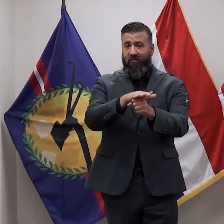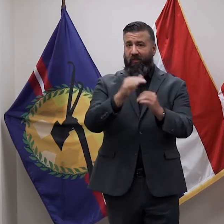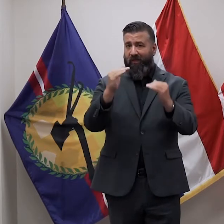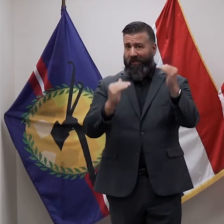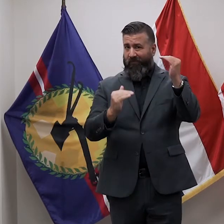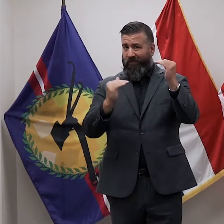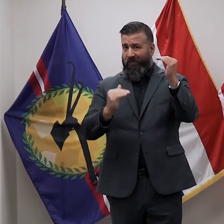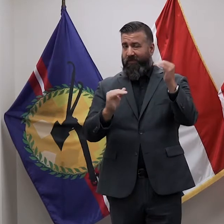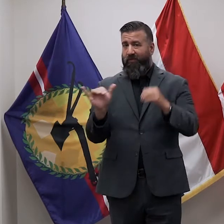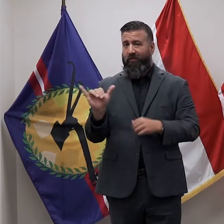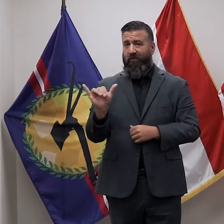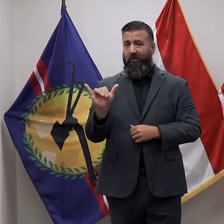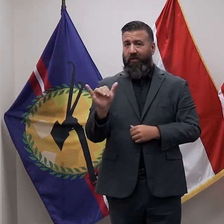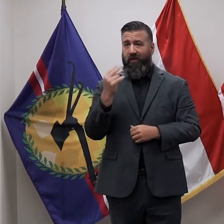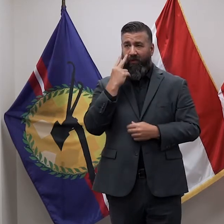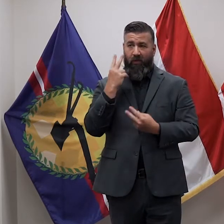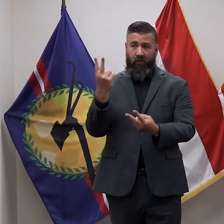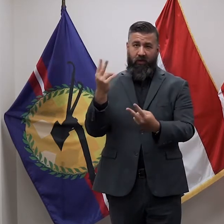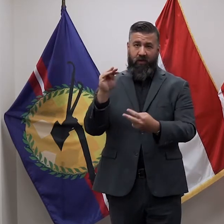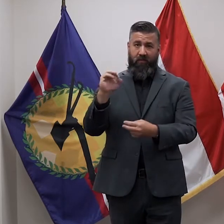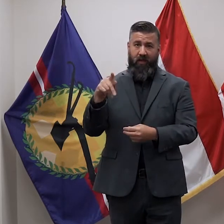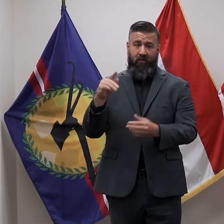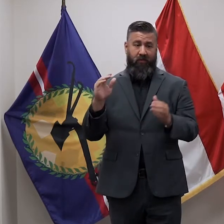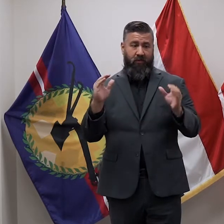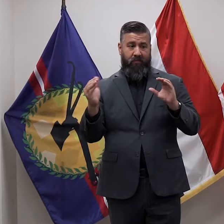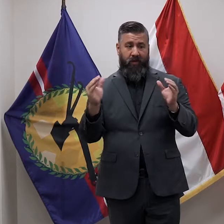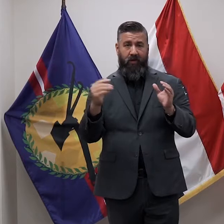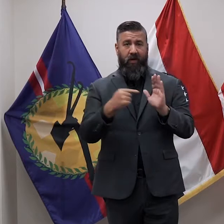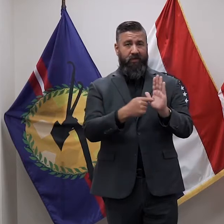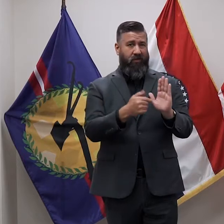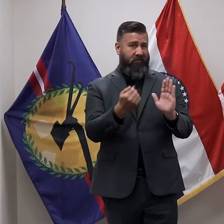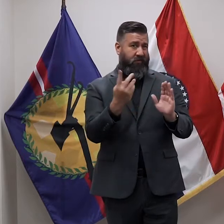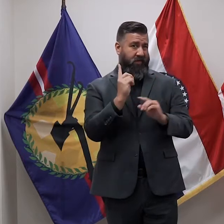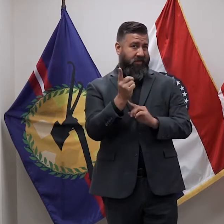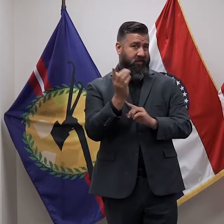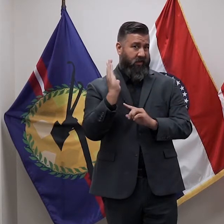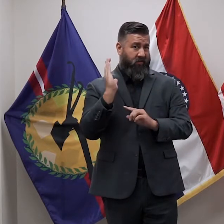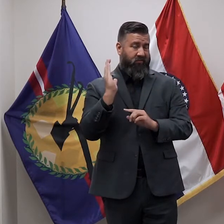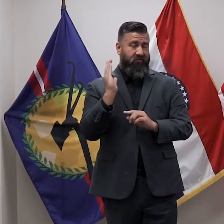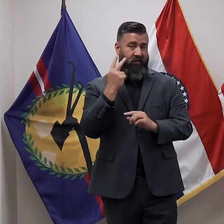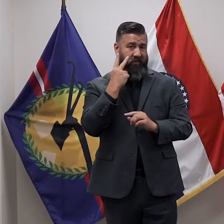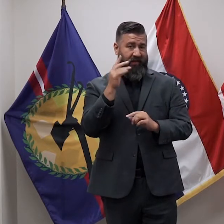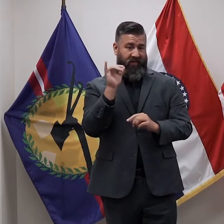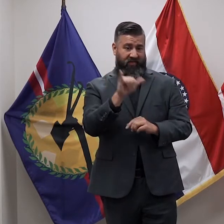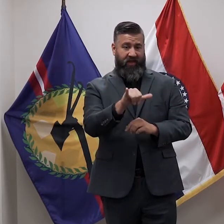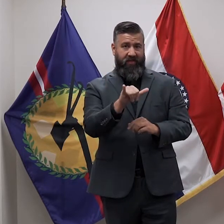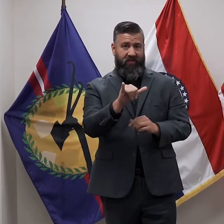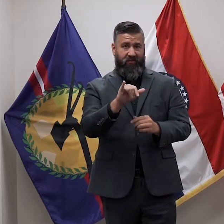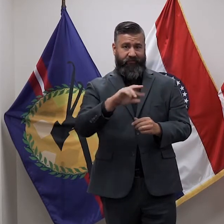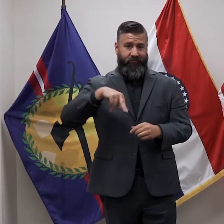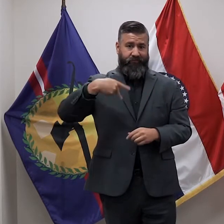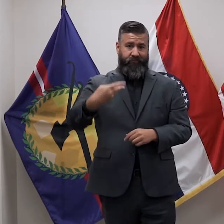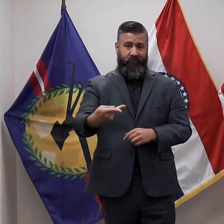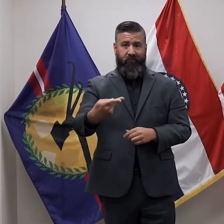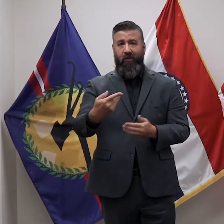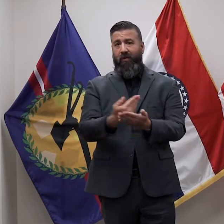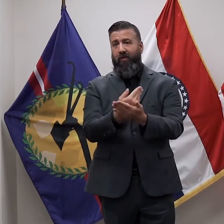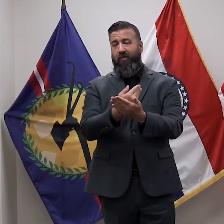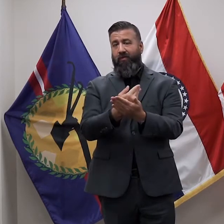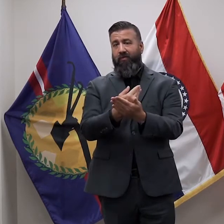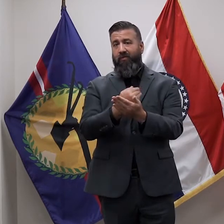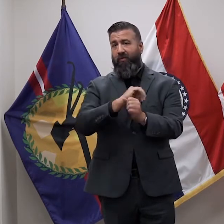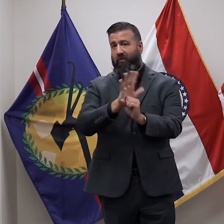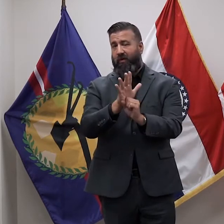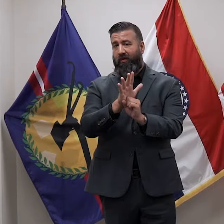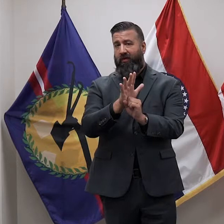differences. If you would look at this map in comparison to the one I showed a few minutes ago, you would also see that this is an inverse of new cases for where we